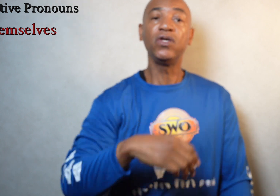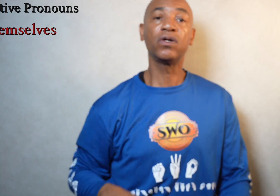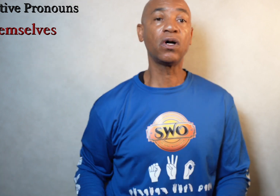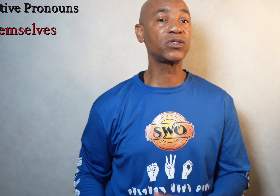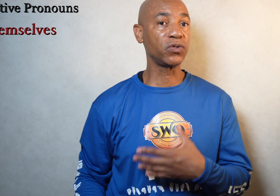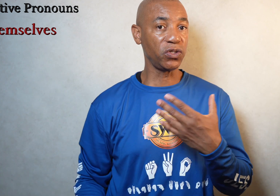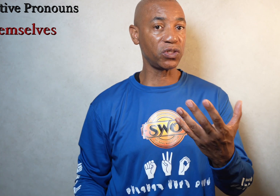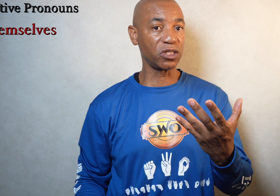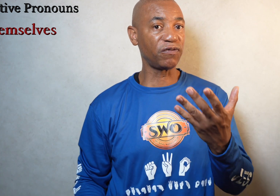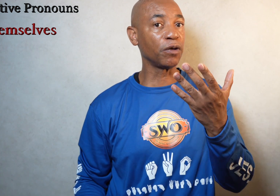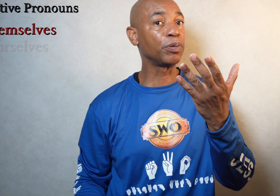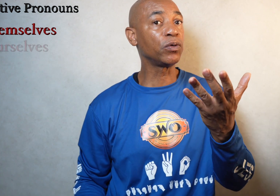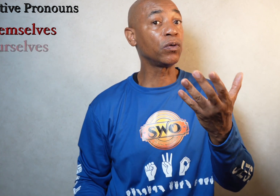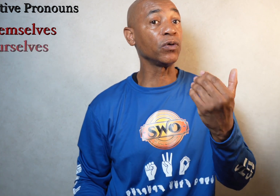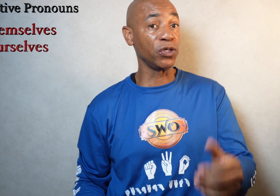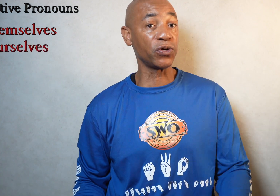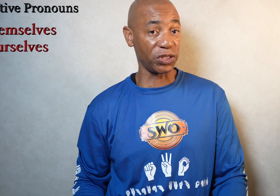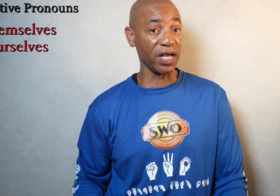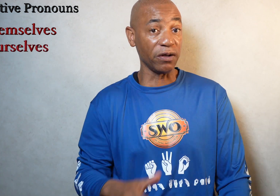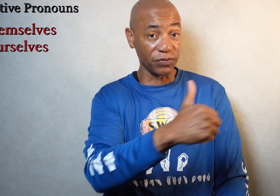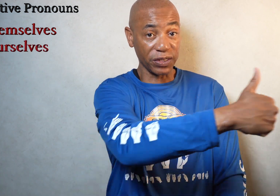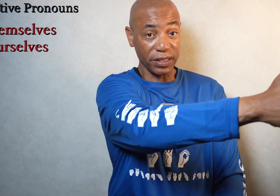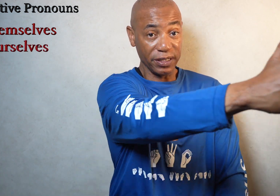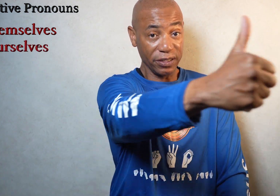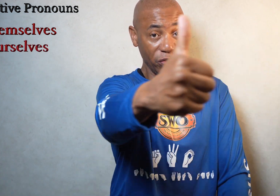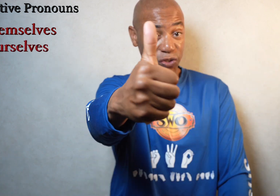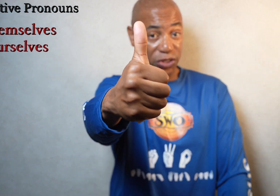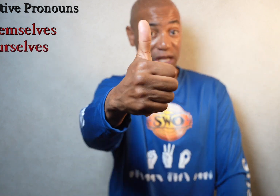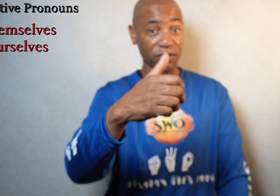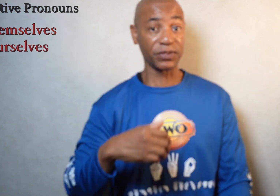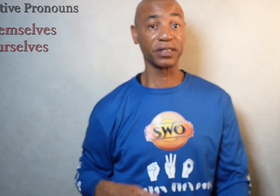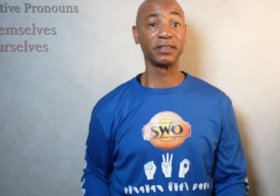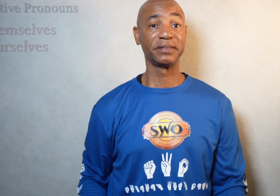can also use this for the plural, yourselves. Yourselves.